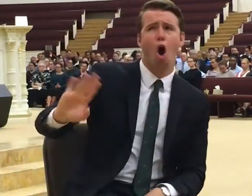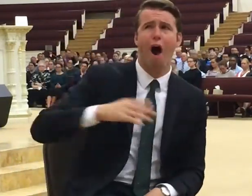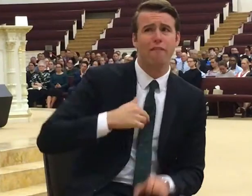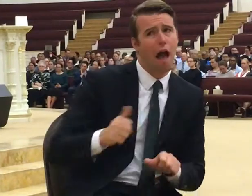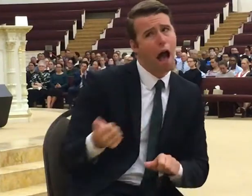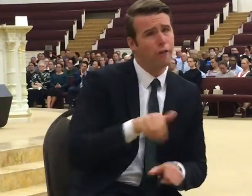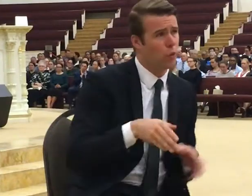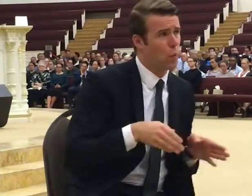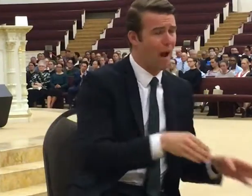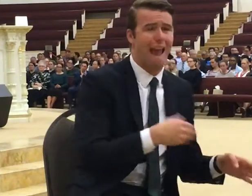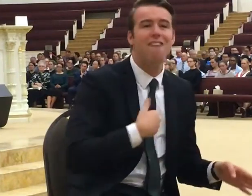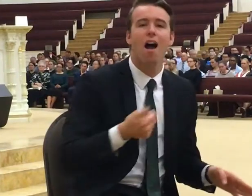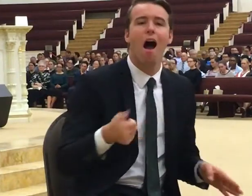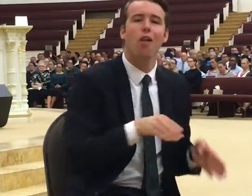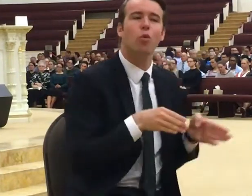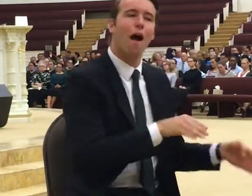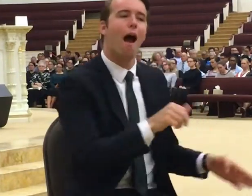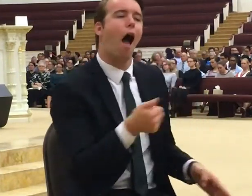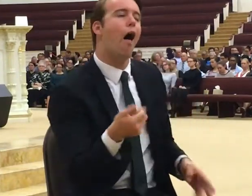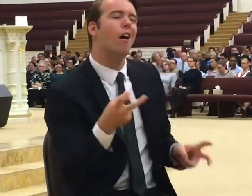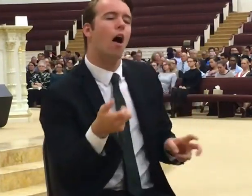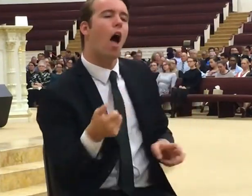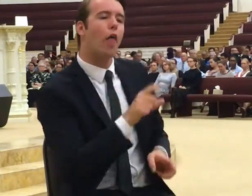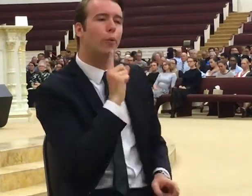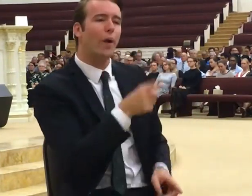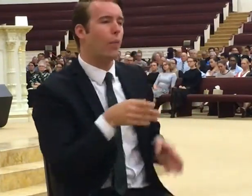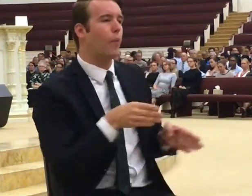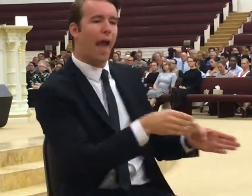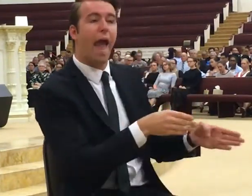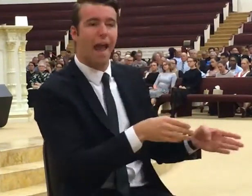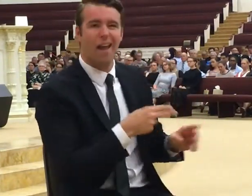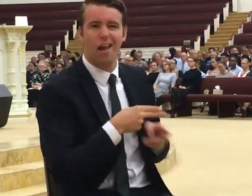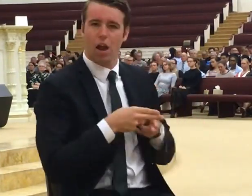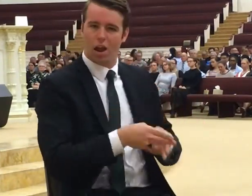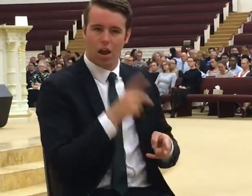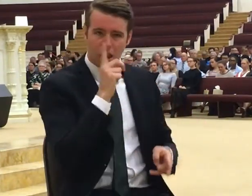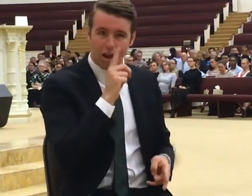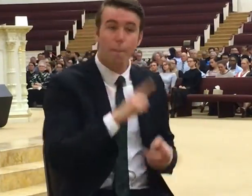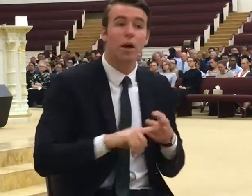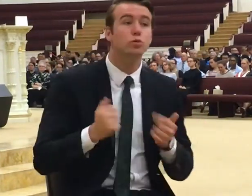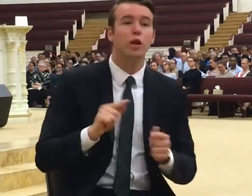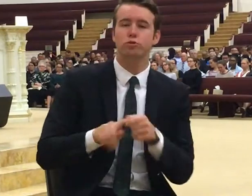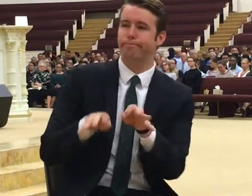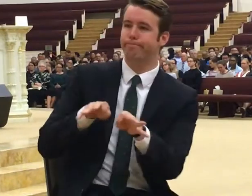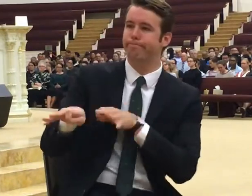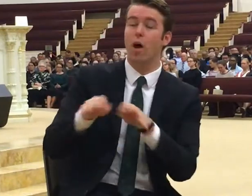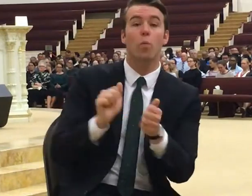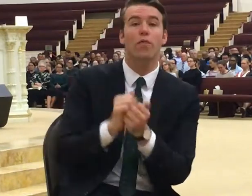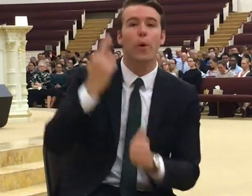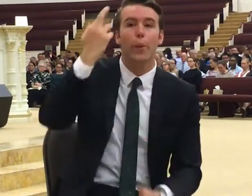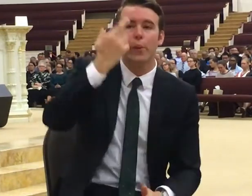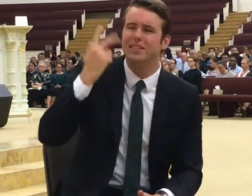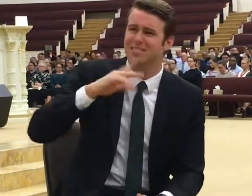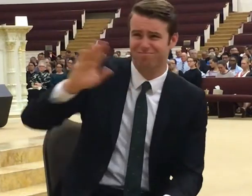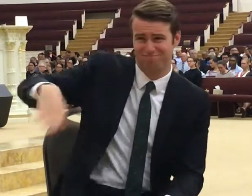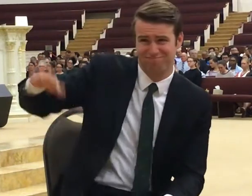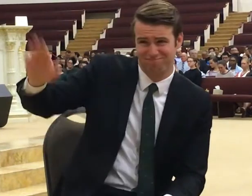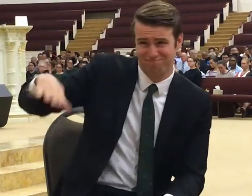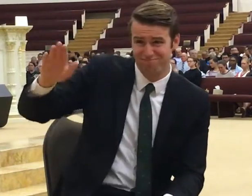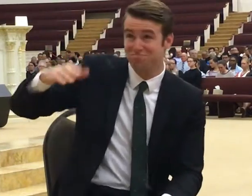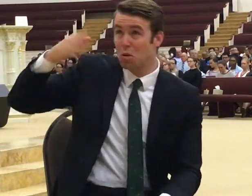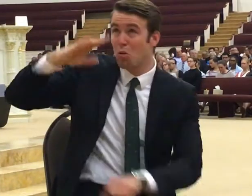It was an alternate way. In fact, he gives her reasons why the